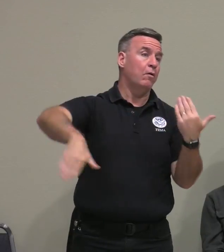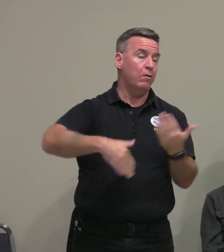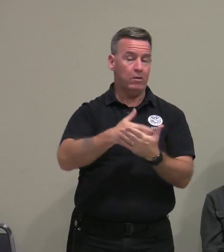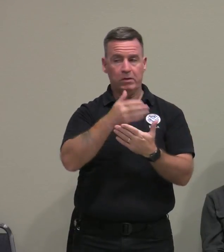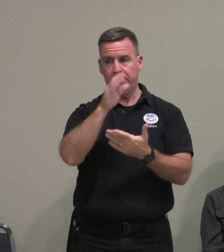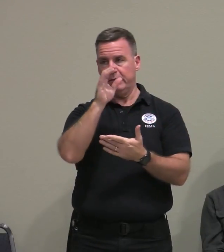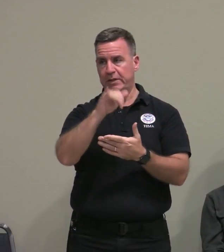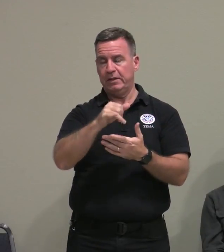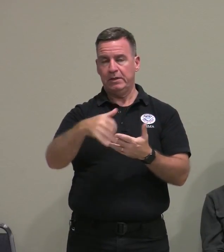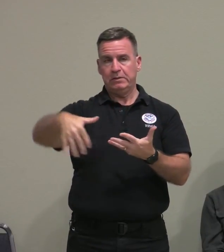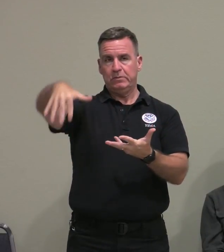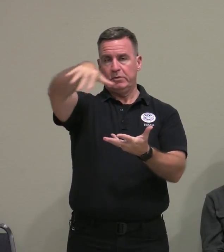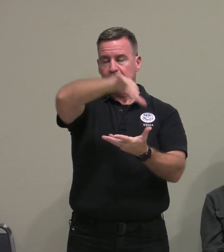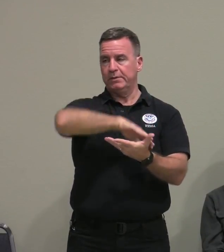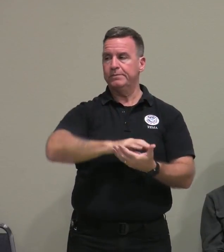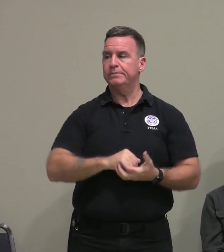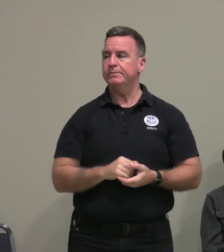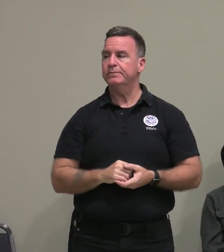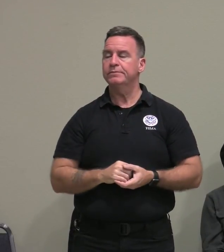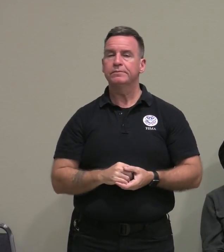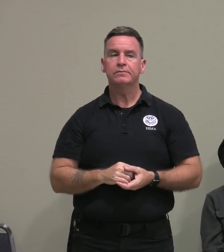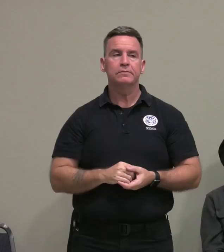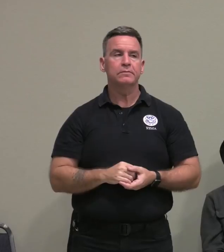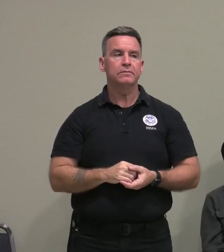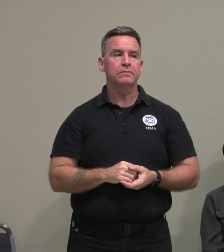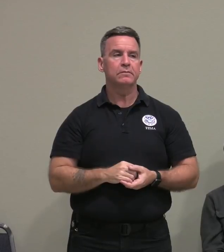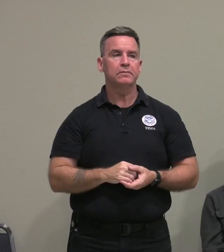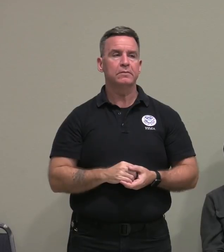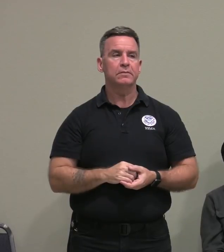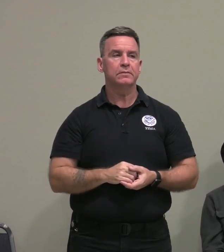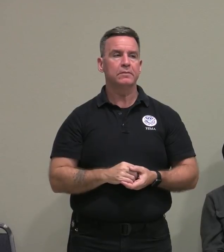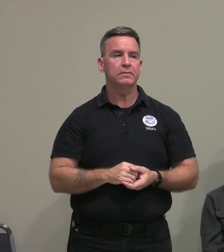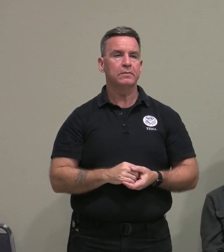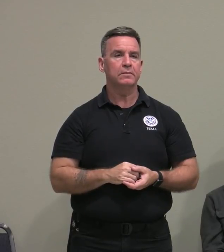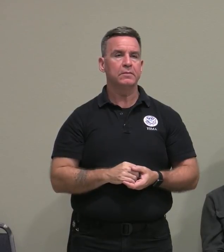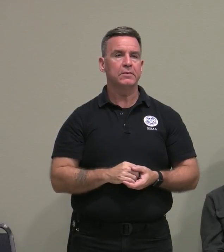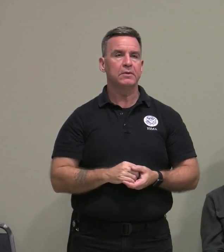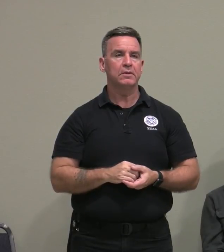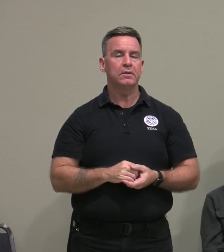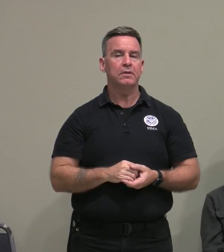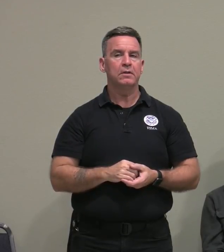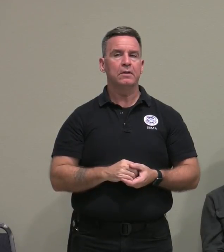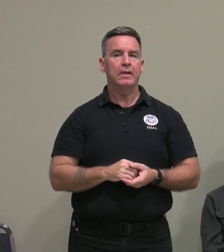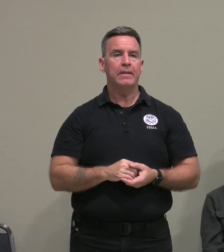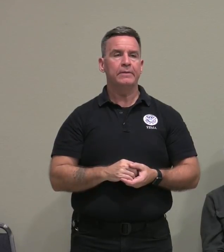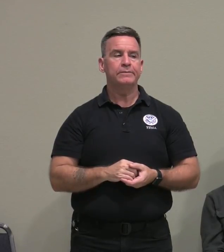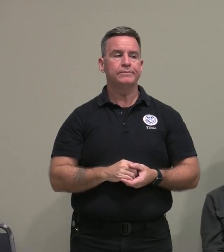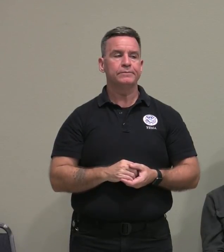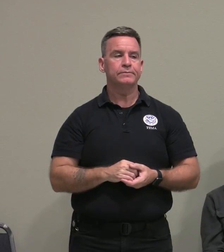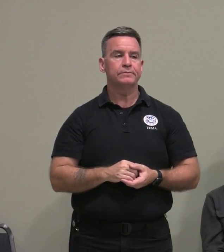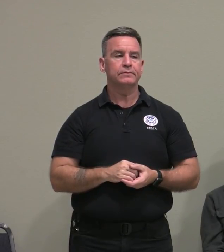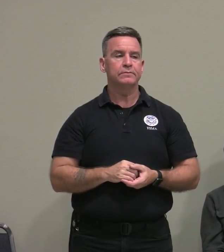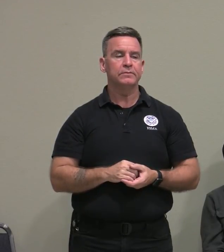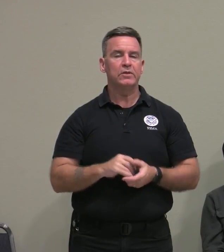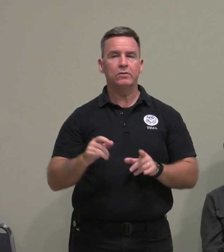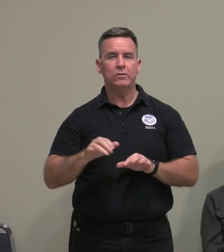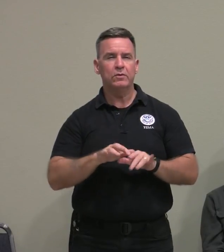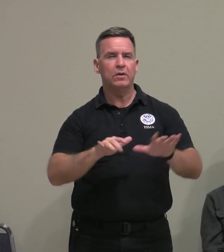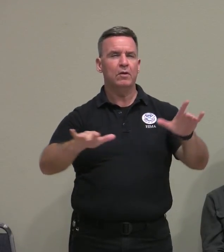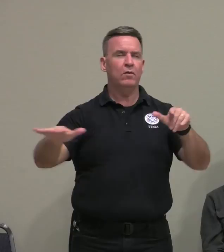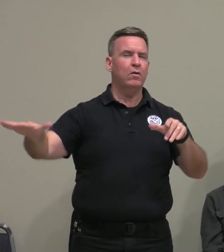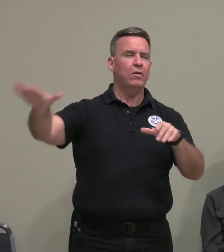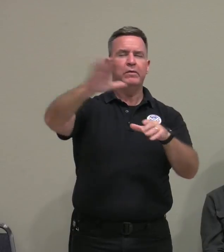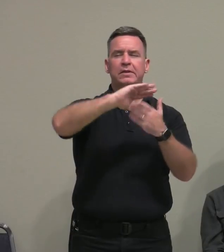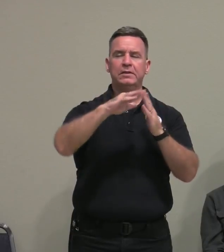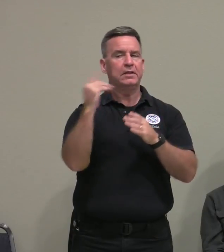that debris. Now, it will be moving throughout the town. And, of course,